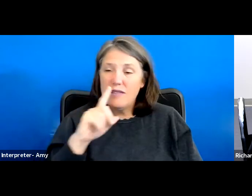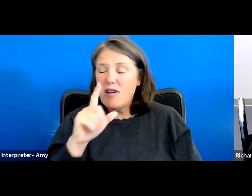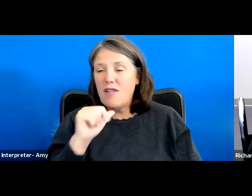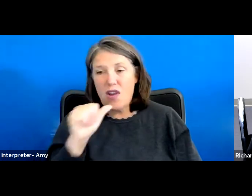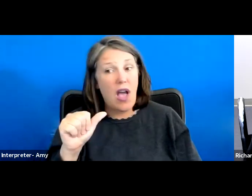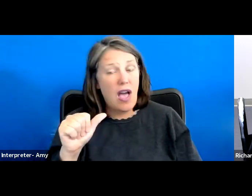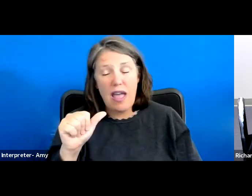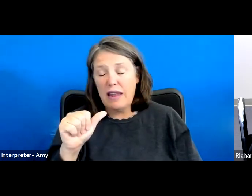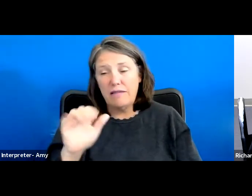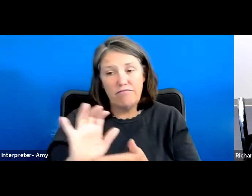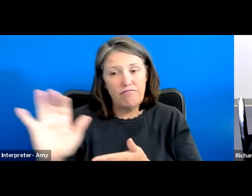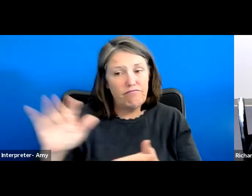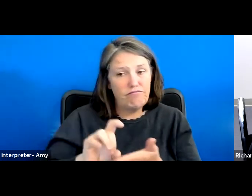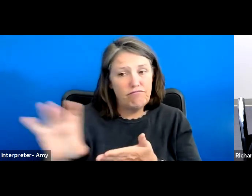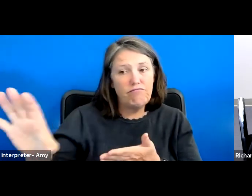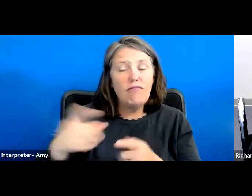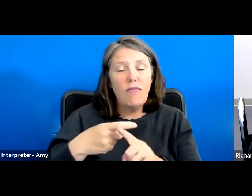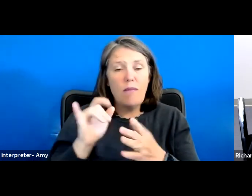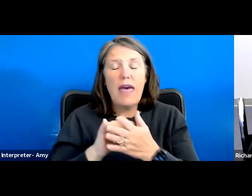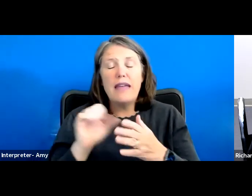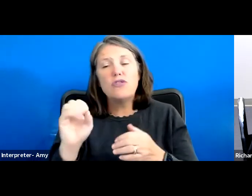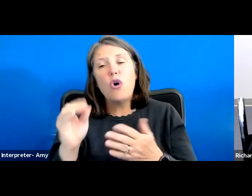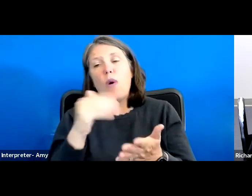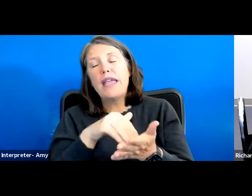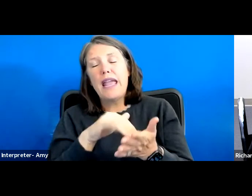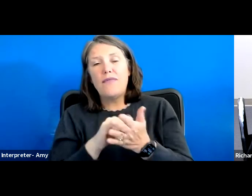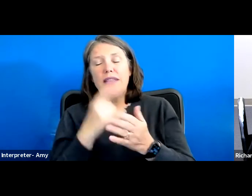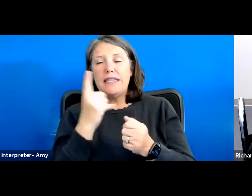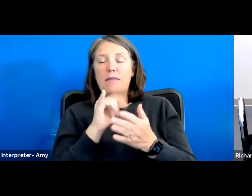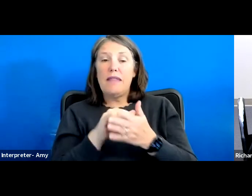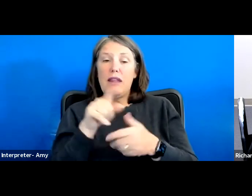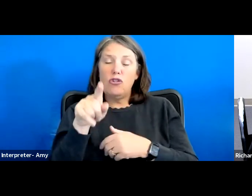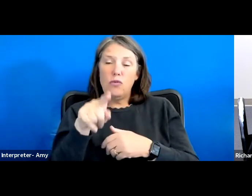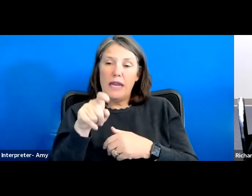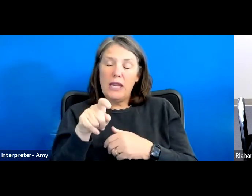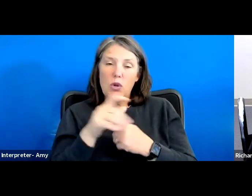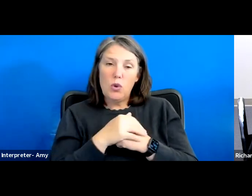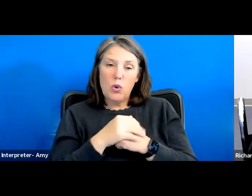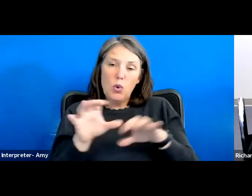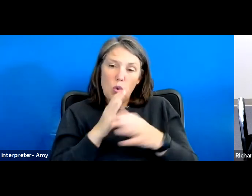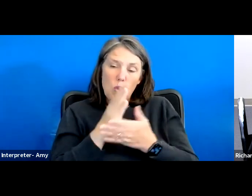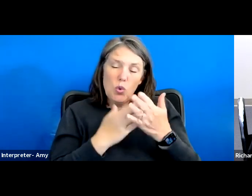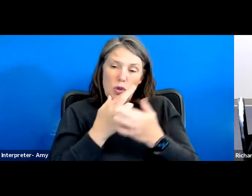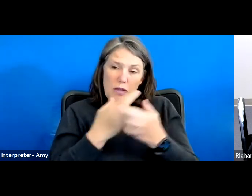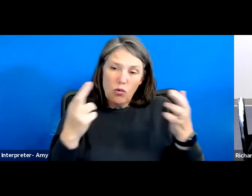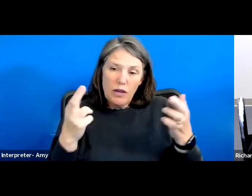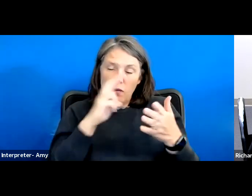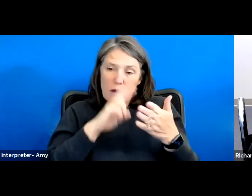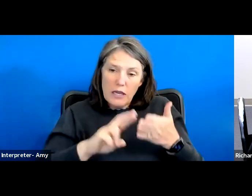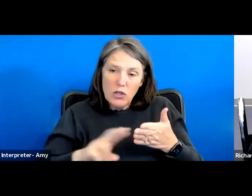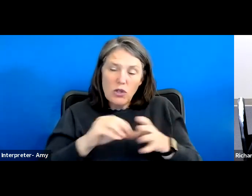excluded from that. So again, this is something that you would need to do some research in your